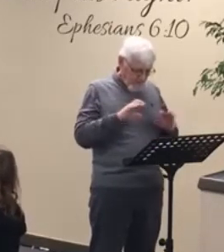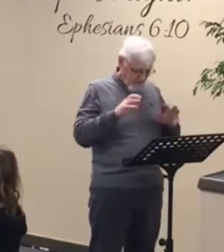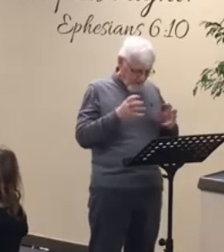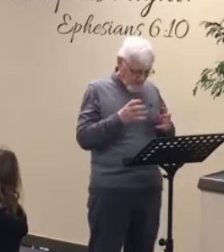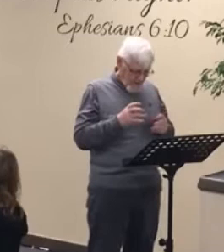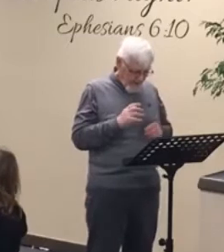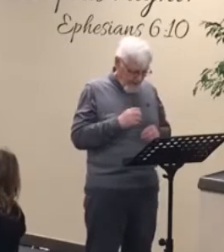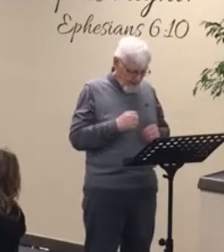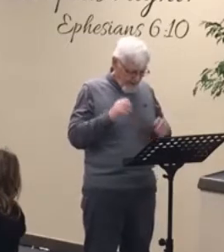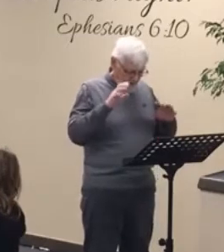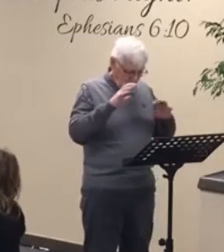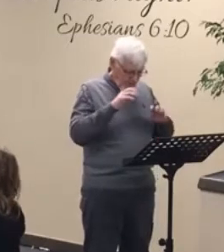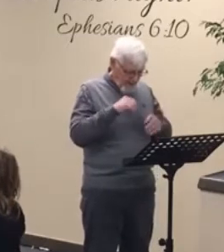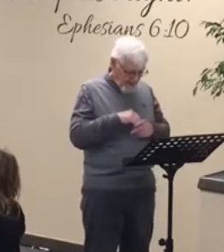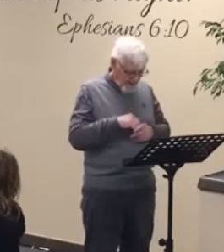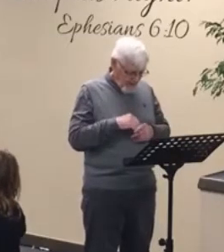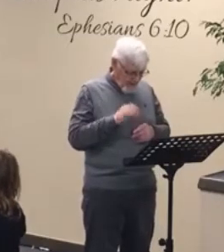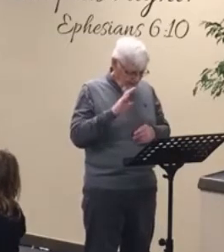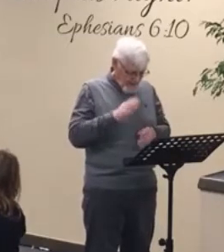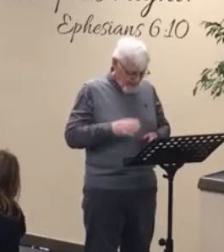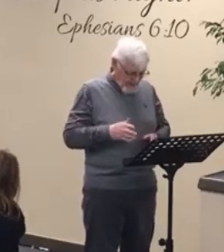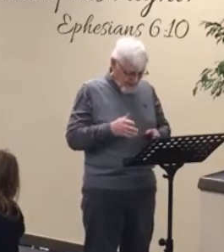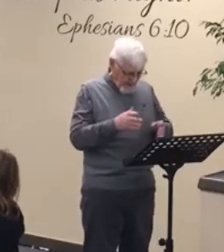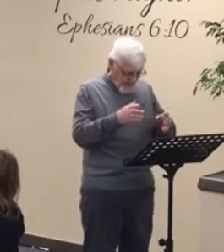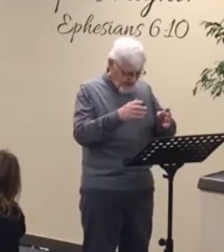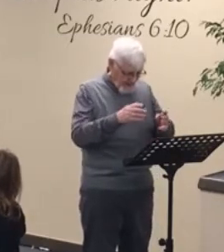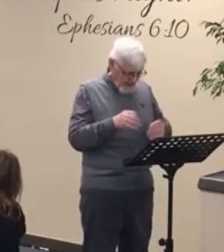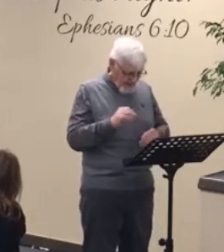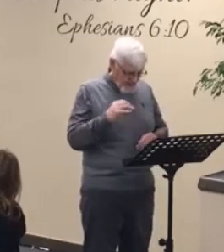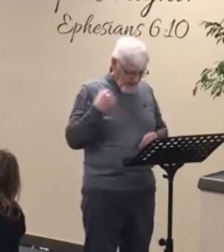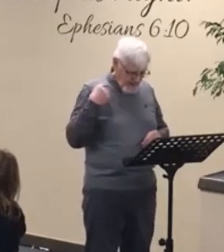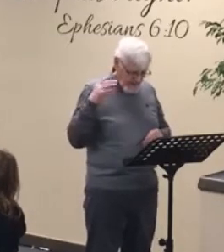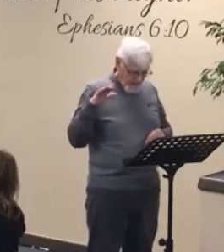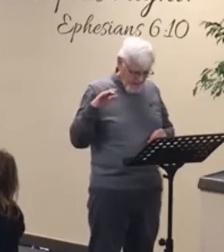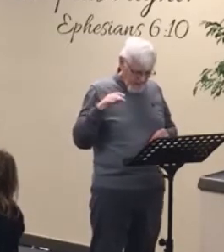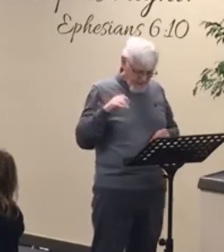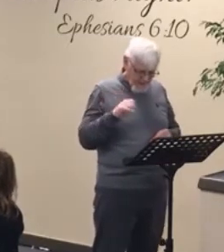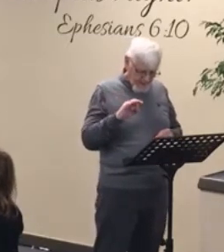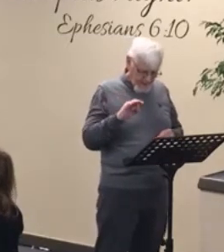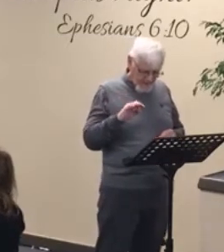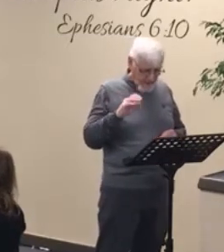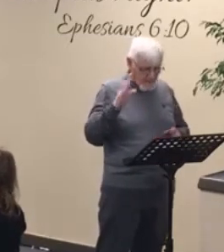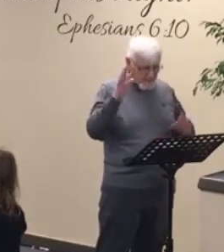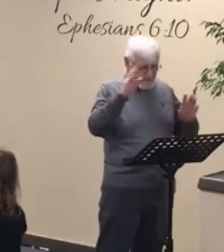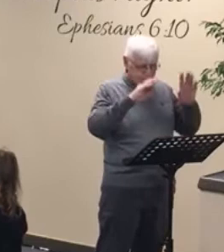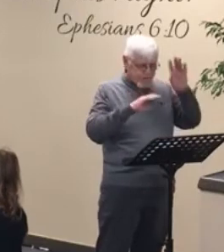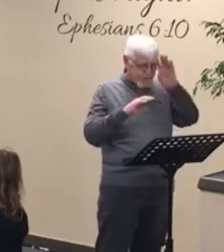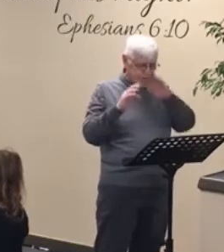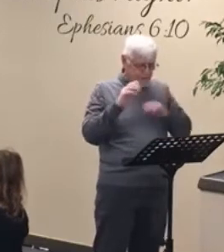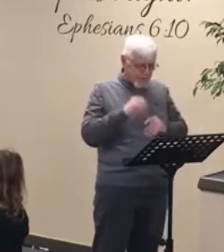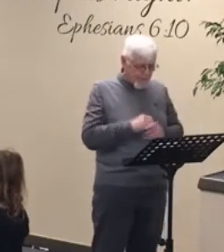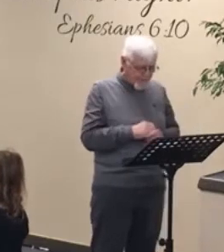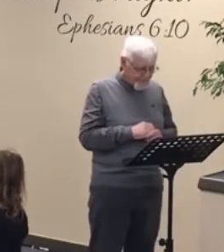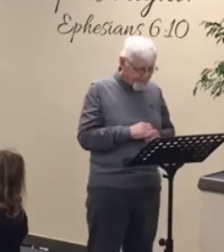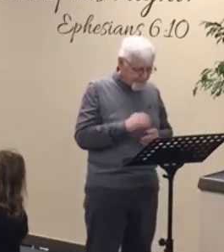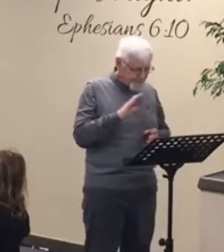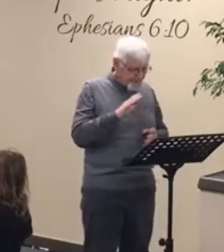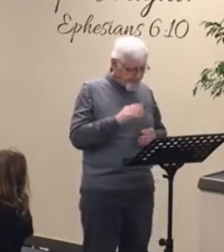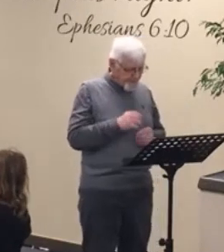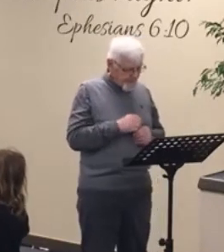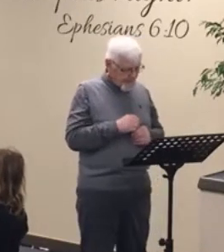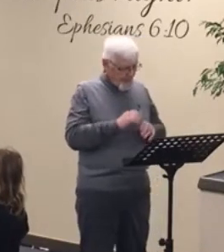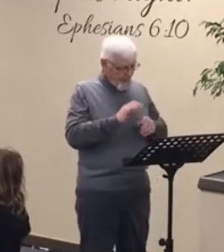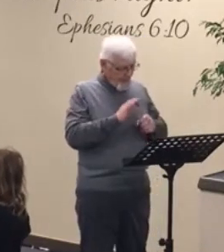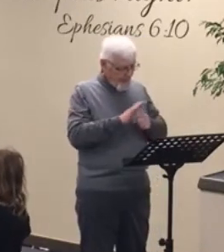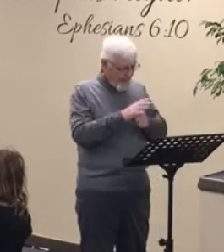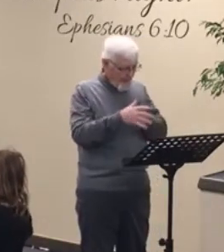and dark is his path on the wings of the storm. Thy